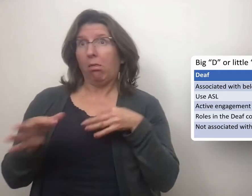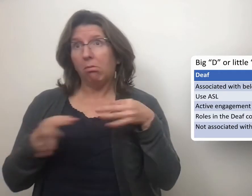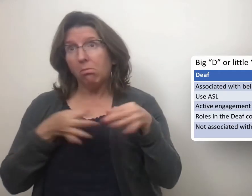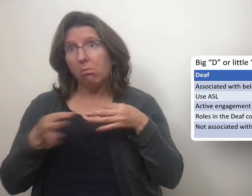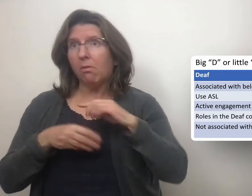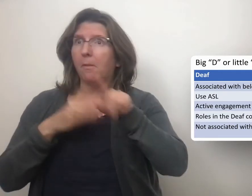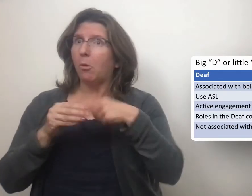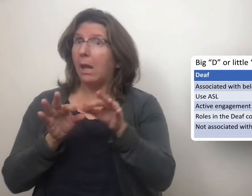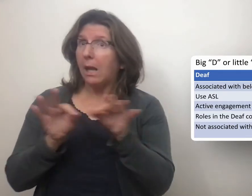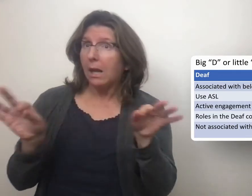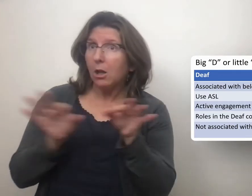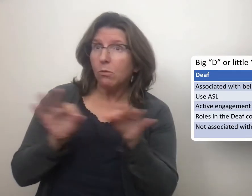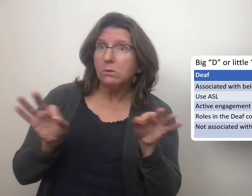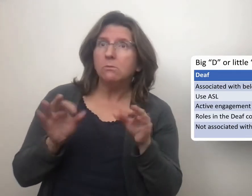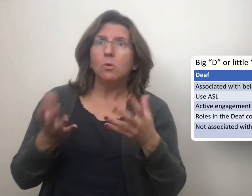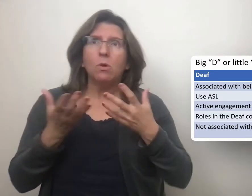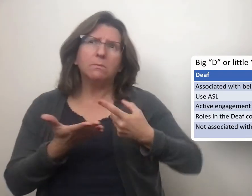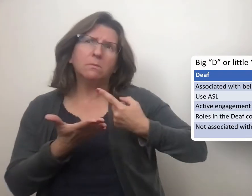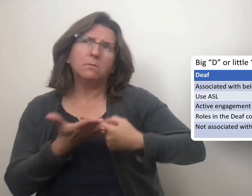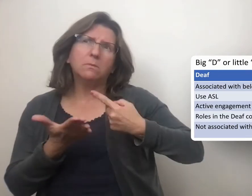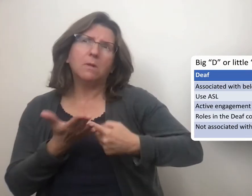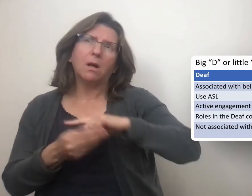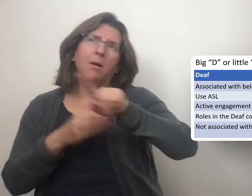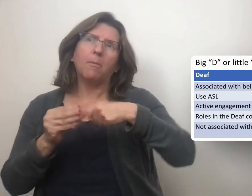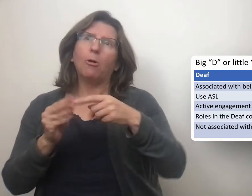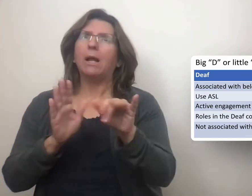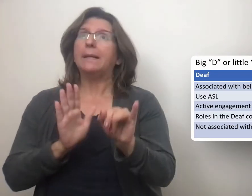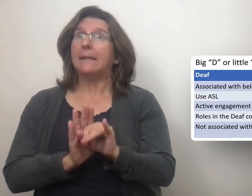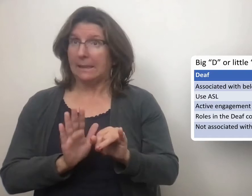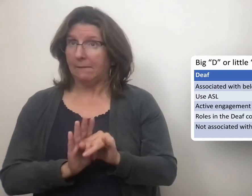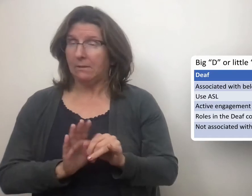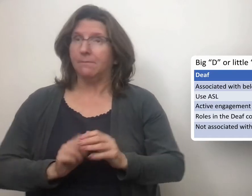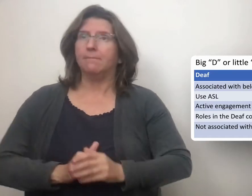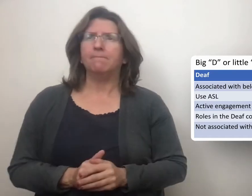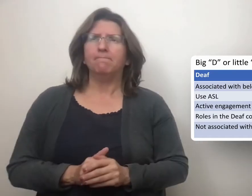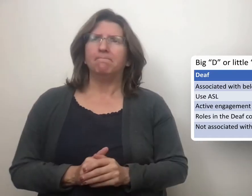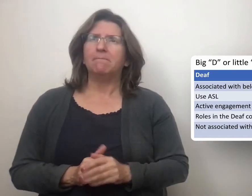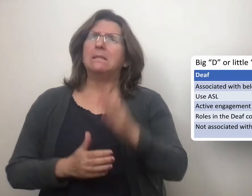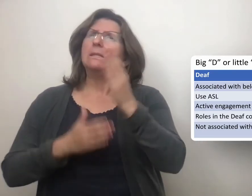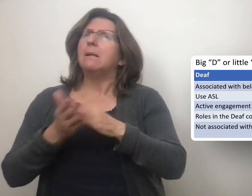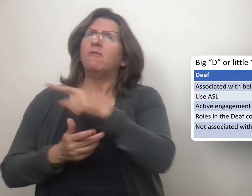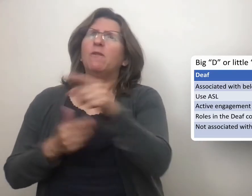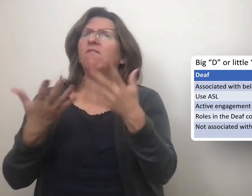Now, before we dive into talking about the language, I want to first start by addressing